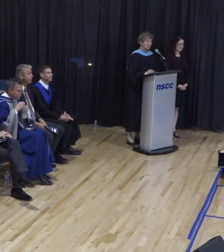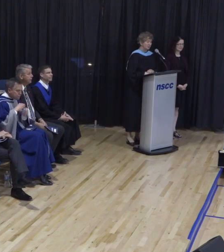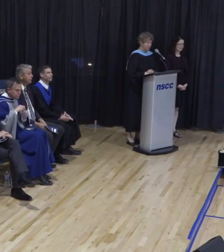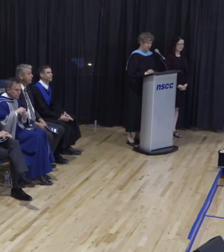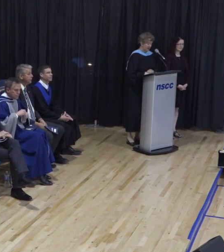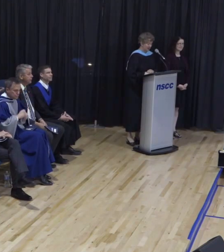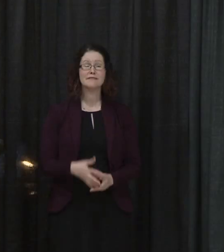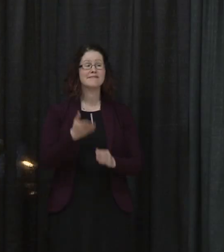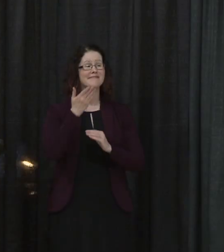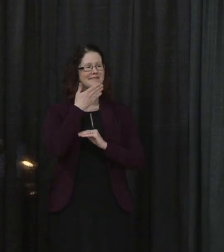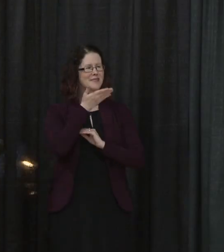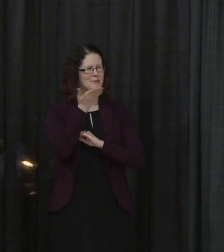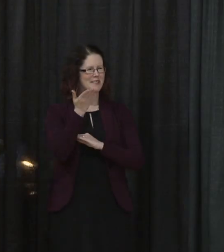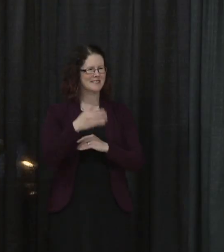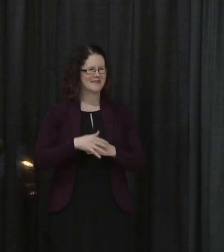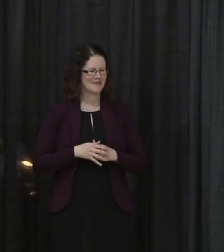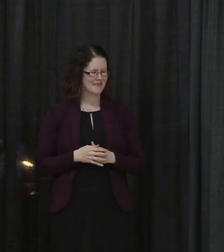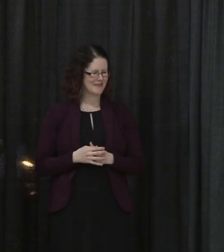Good morning.